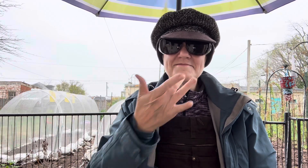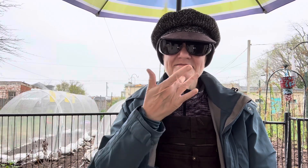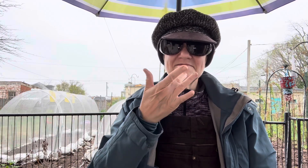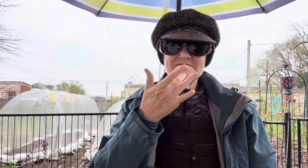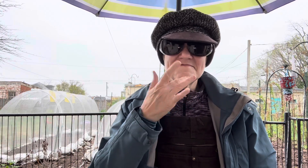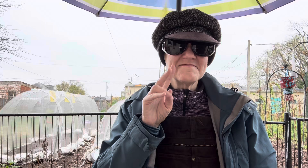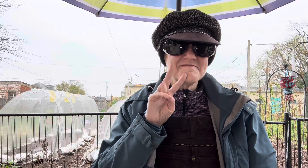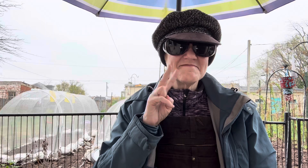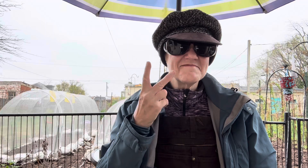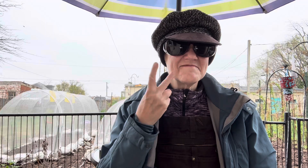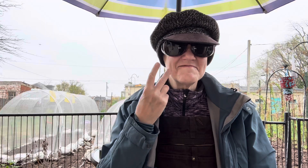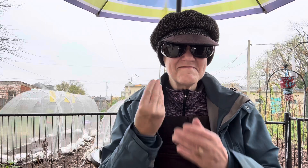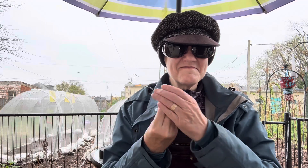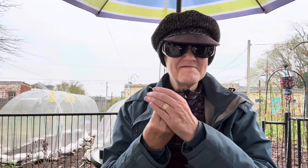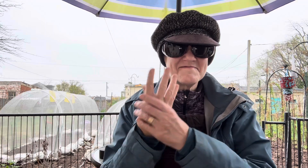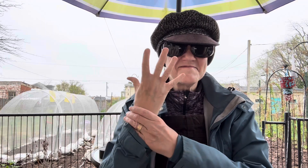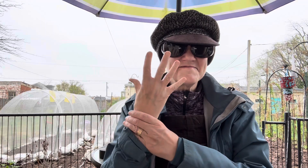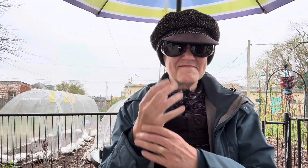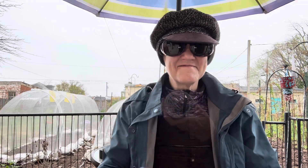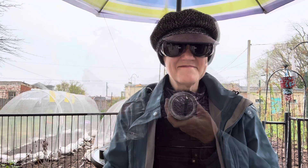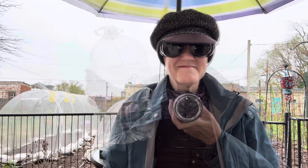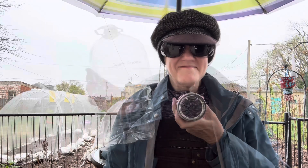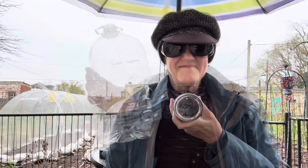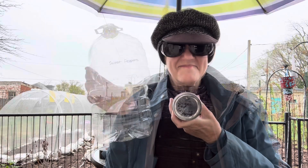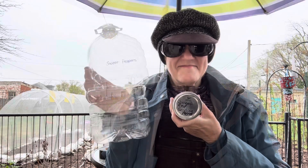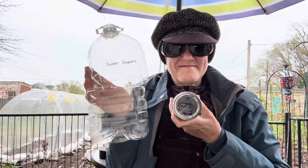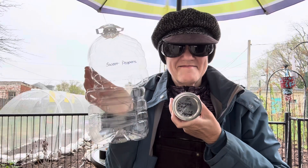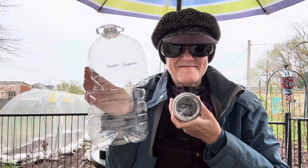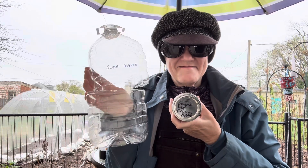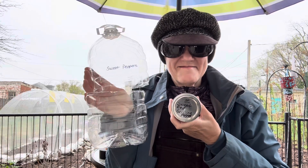my absolute favorite vegetable to grow.